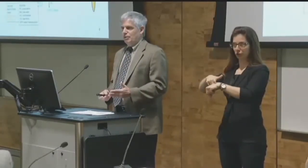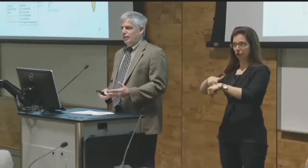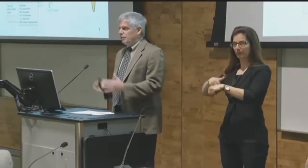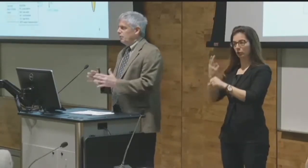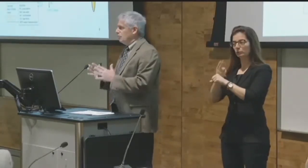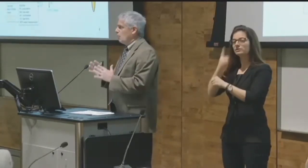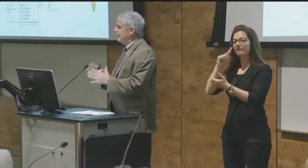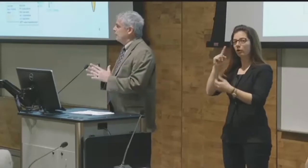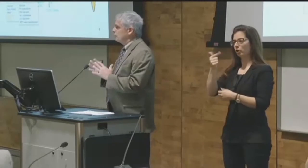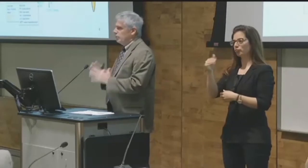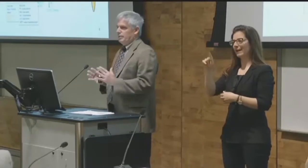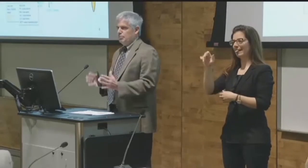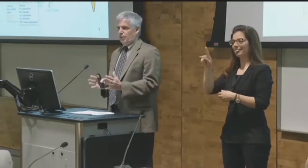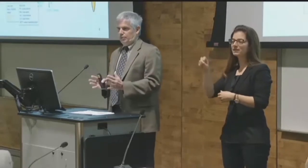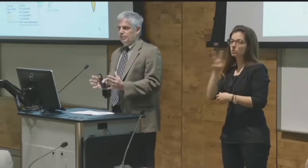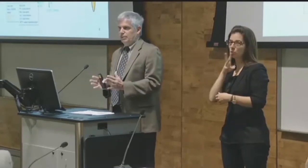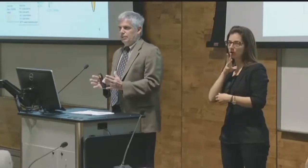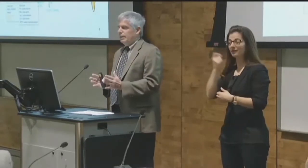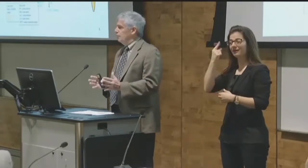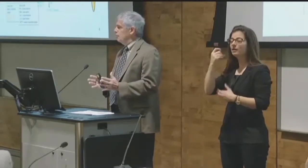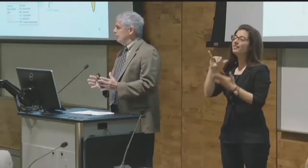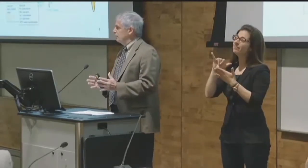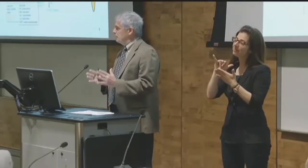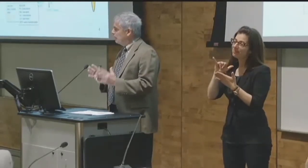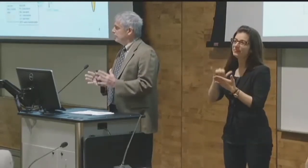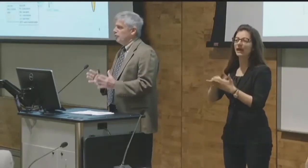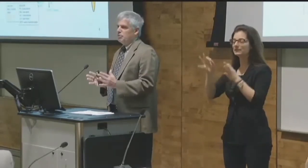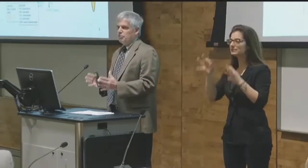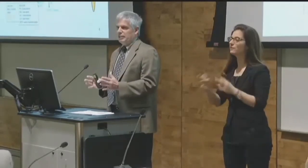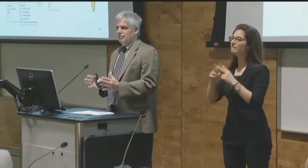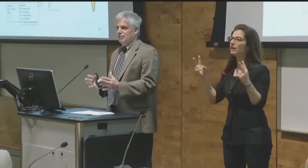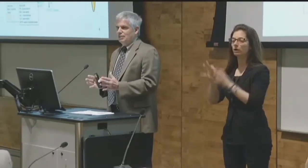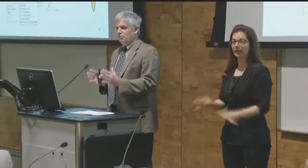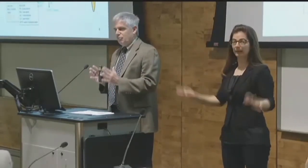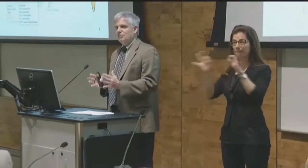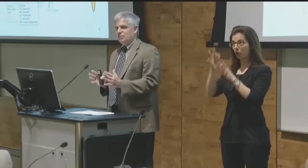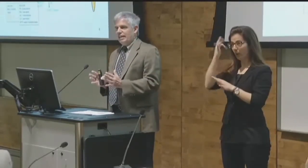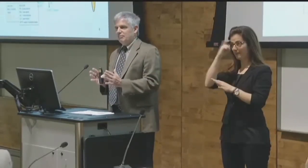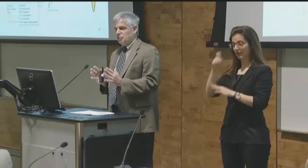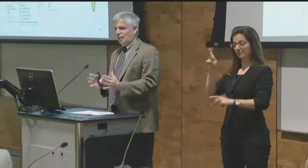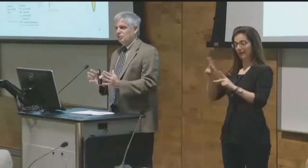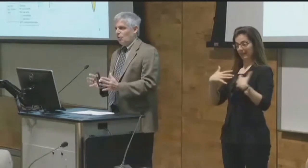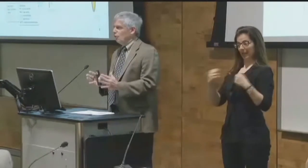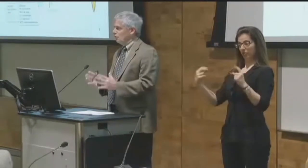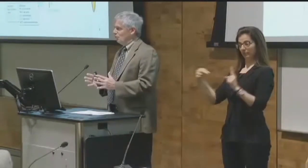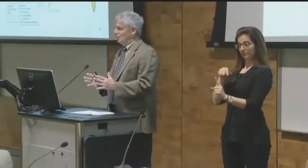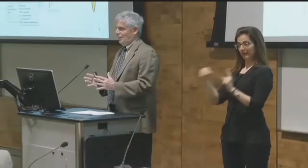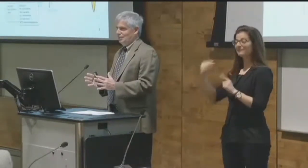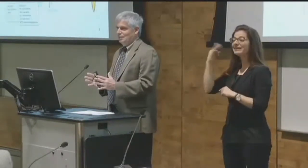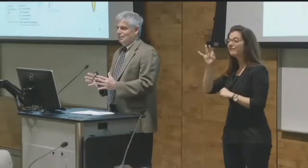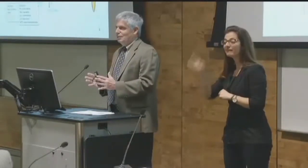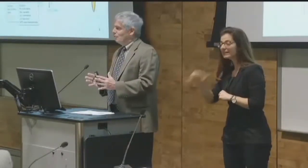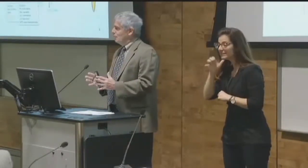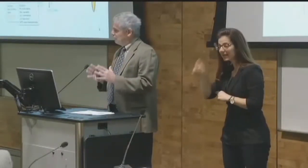table. And the reason why that was really important is because from a public health perspective, if Flint does not have to change their water source